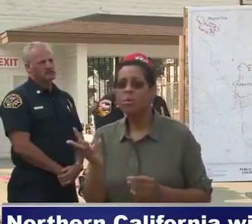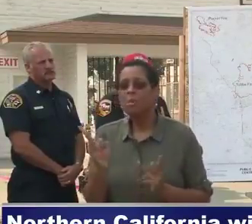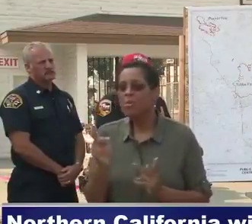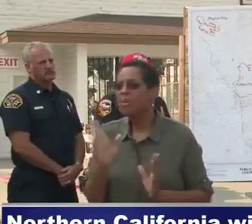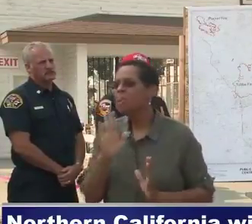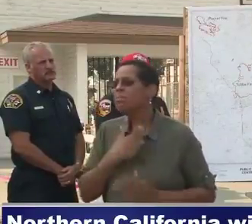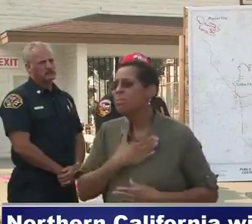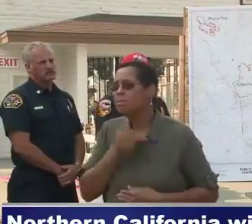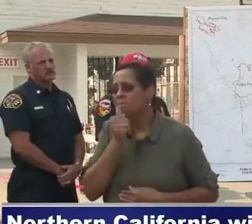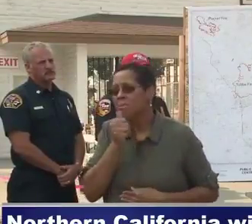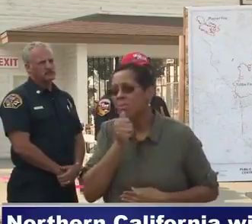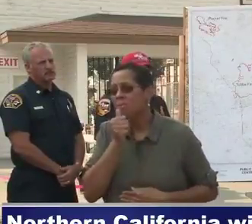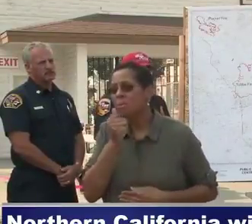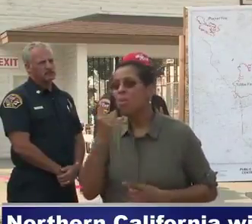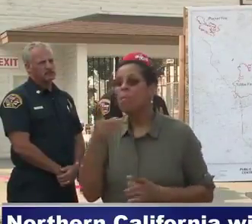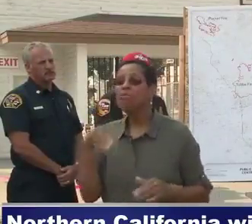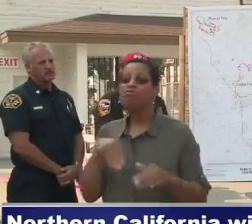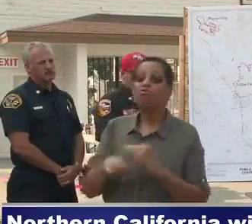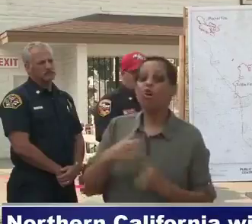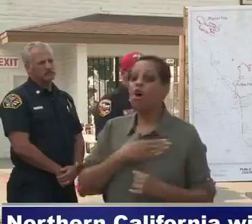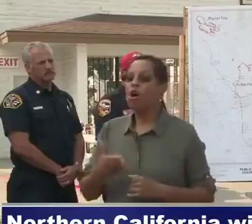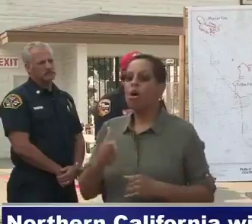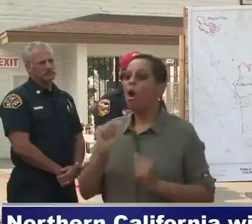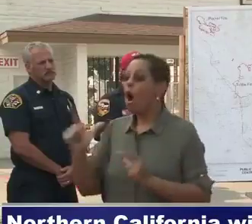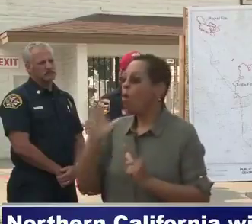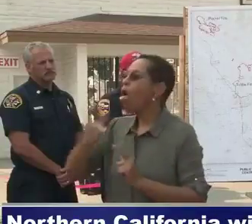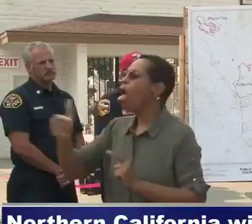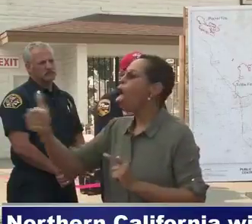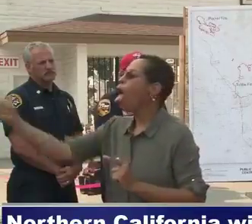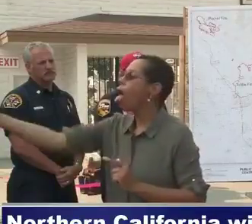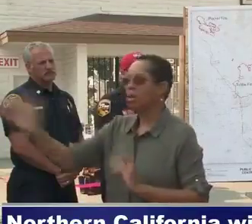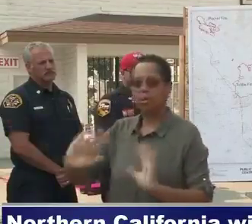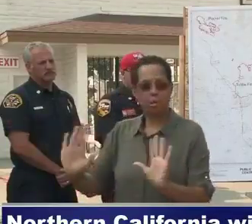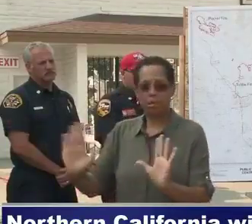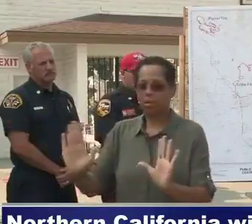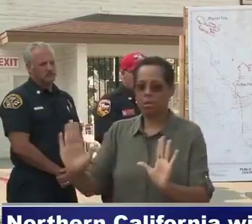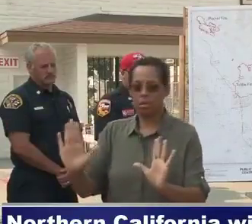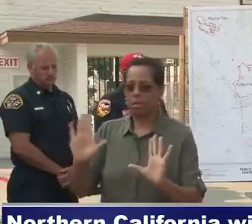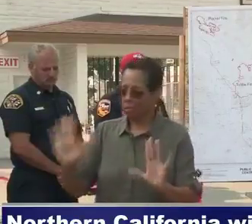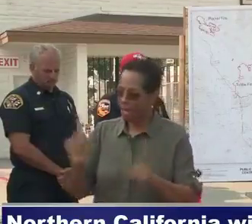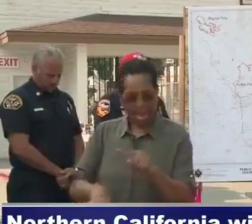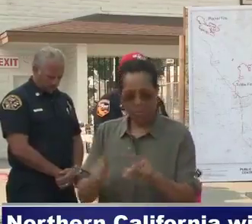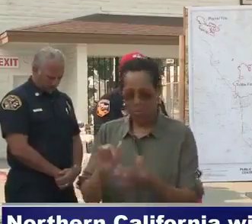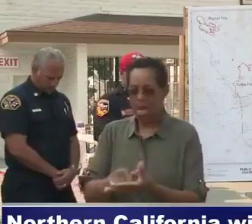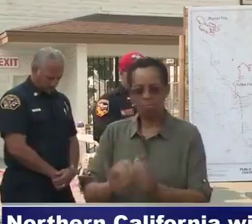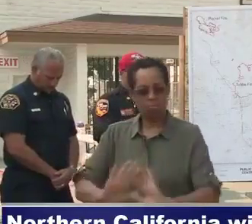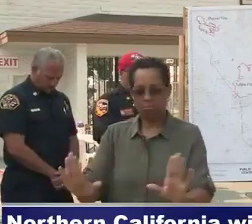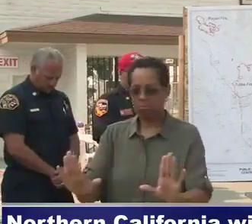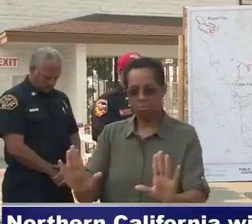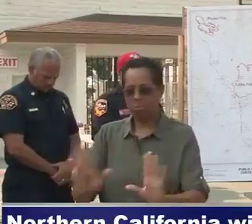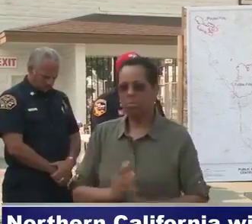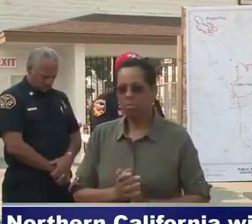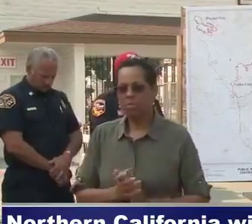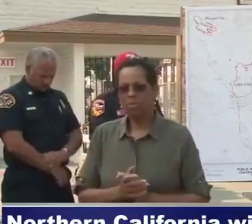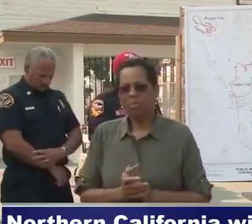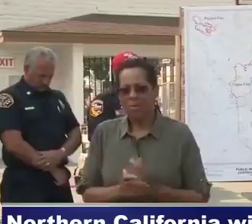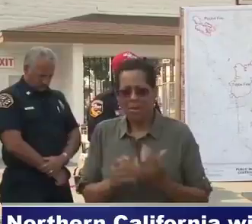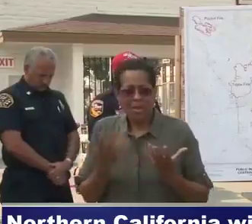there, we're expected to let everybody in there, and it's very hard to man those